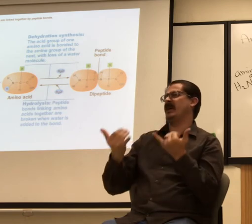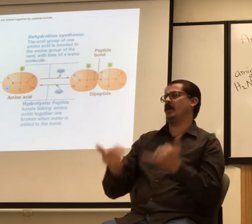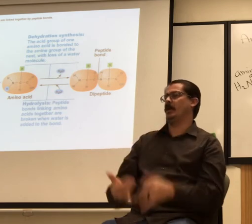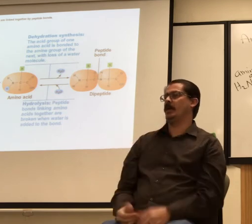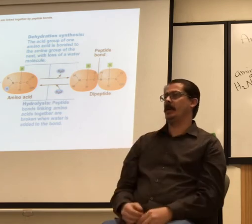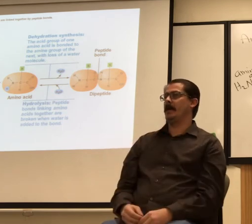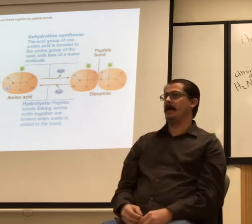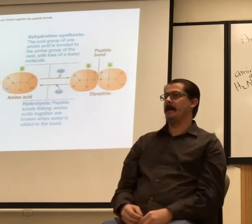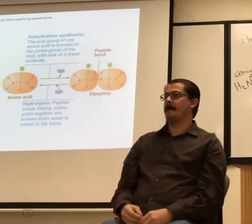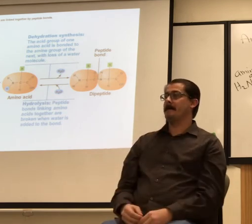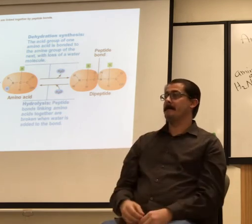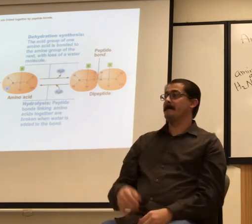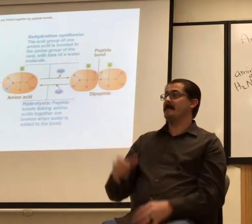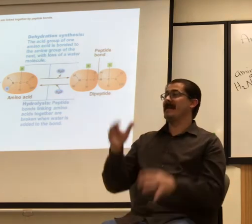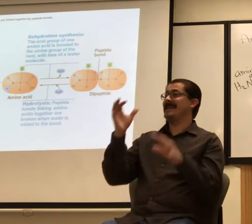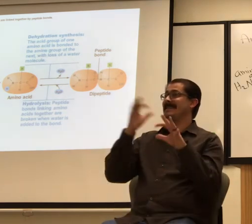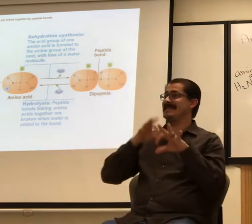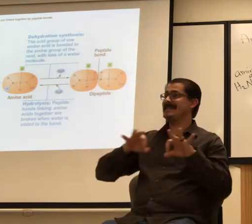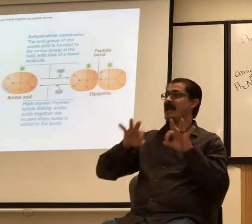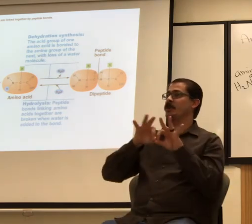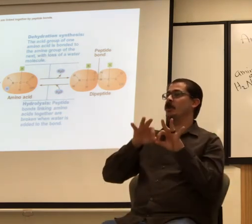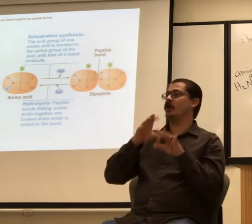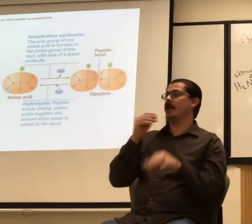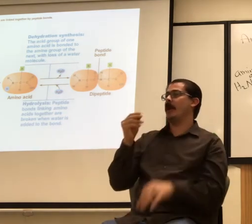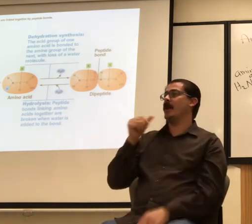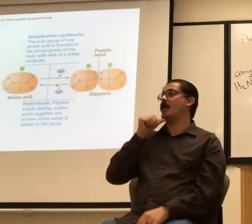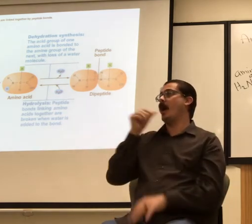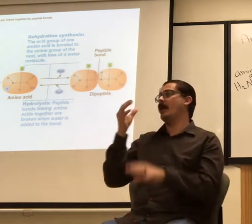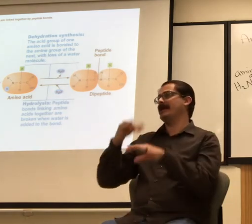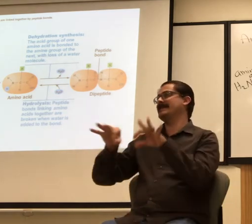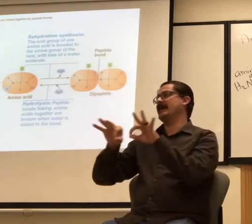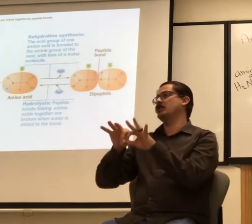Essential, non-essential.